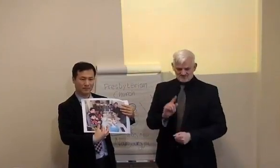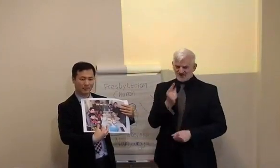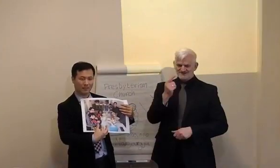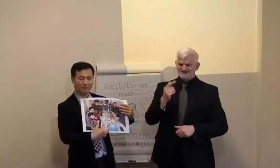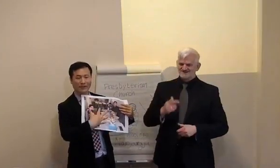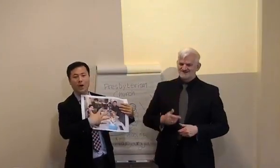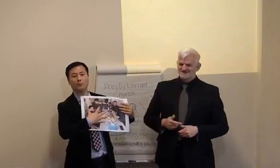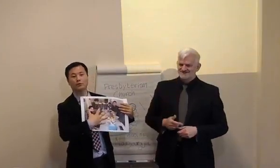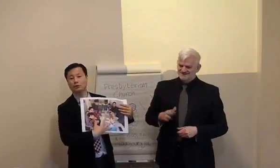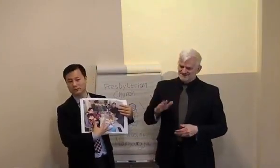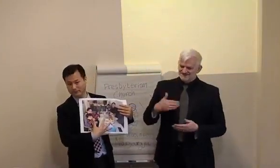But they are Muslim.